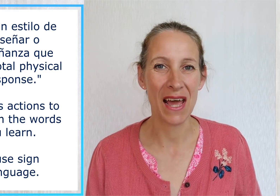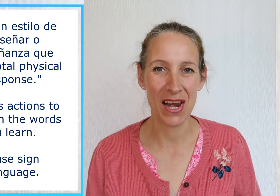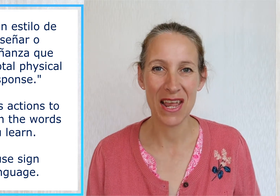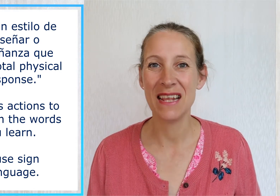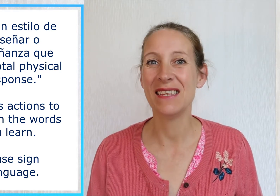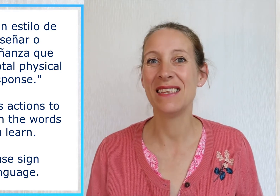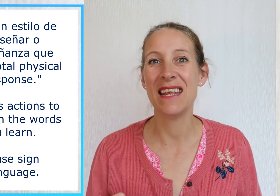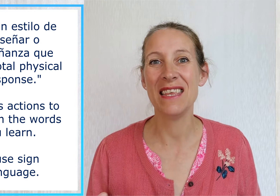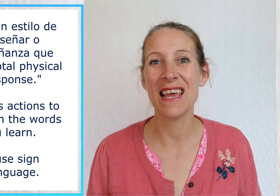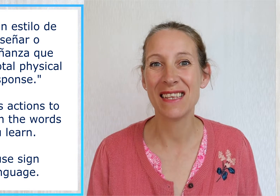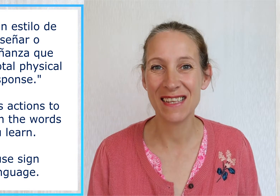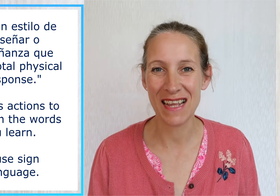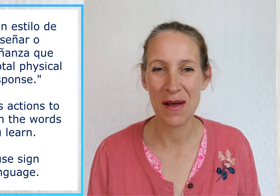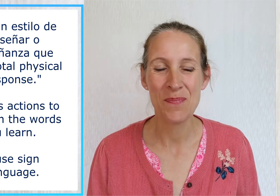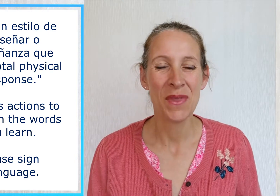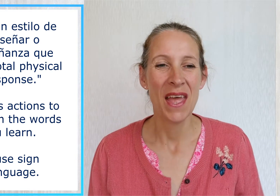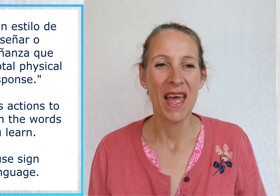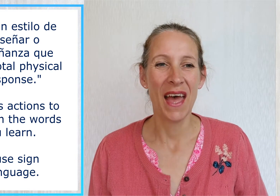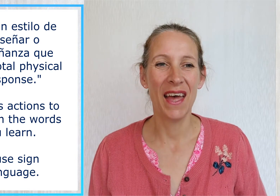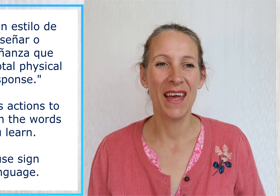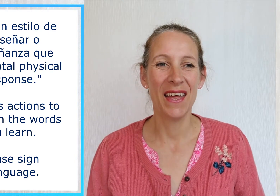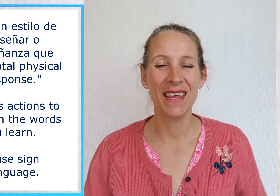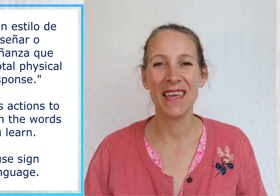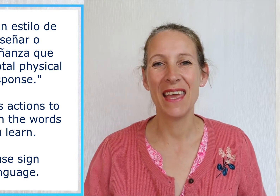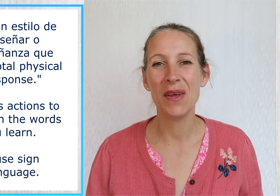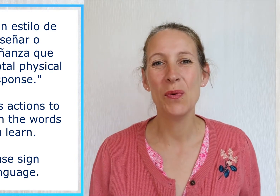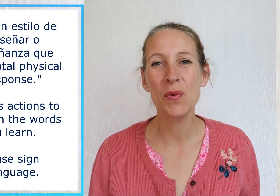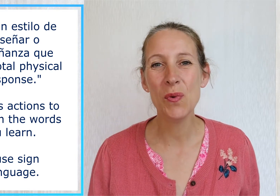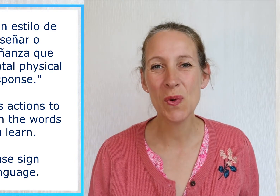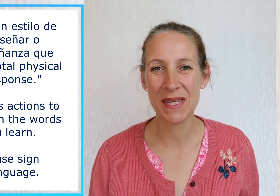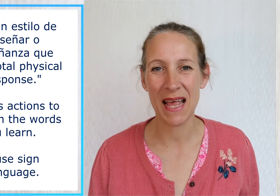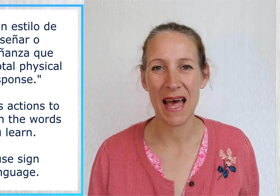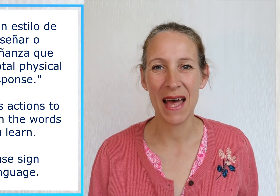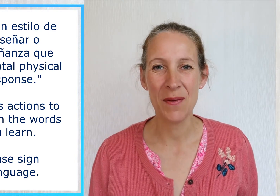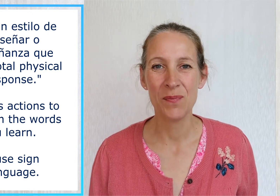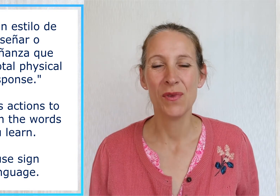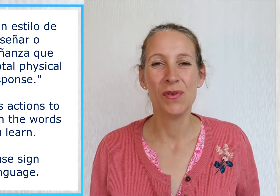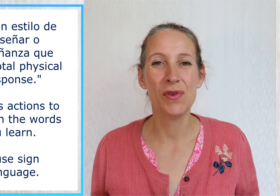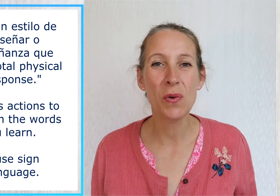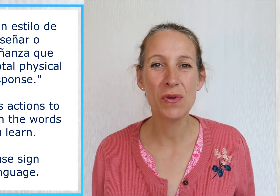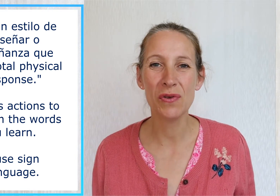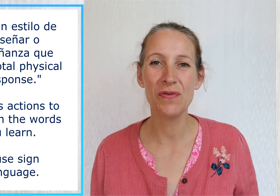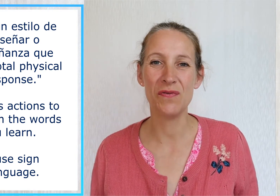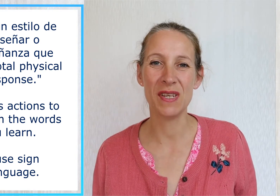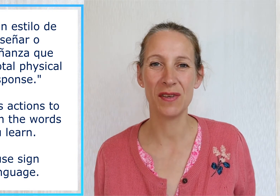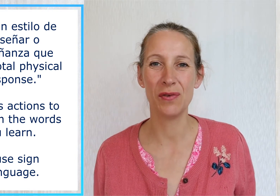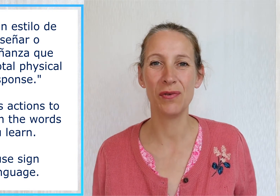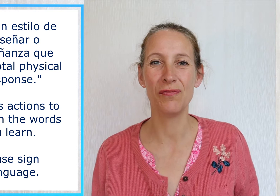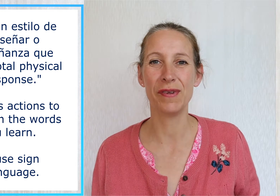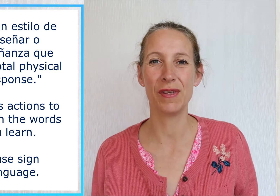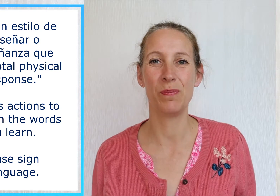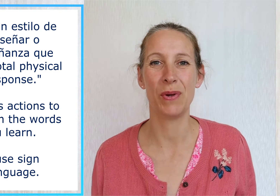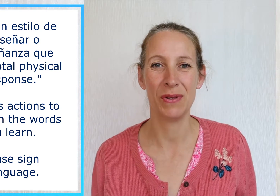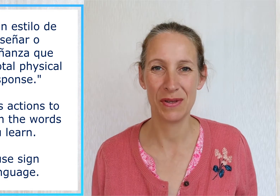enseñar, enseñanza, que usa total physical